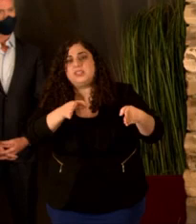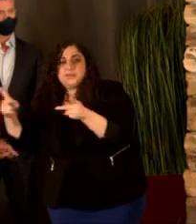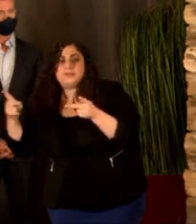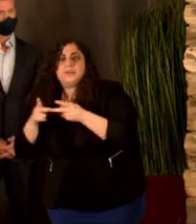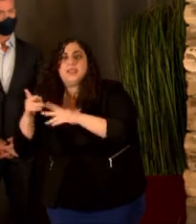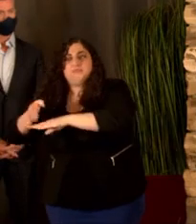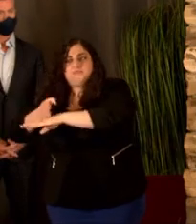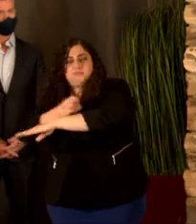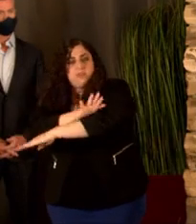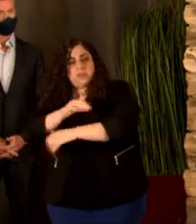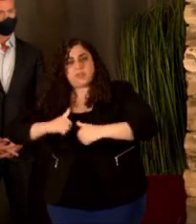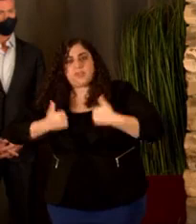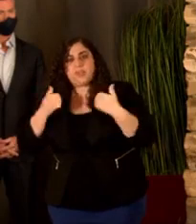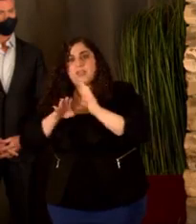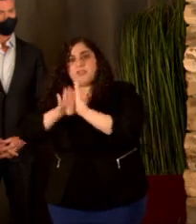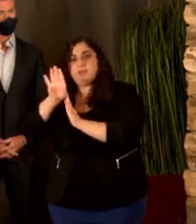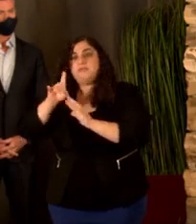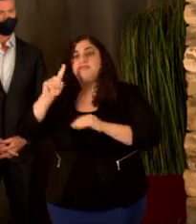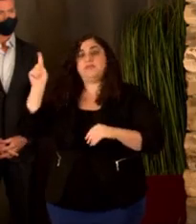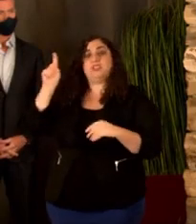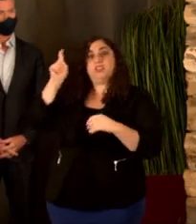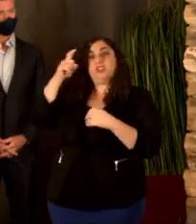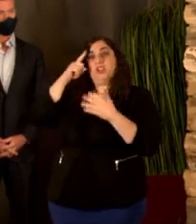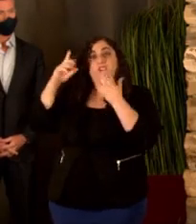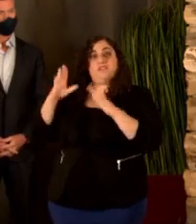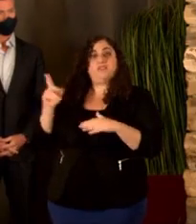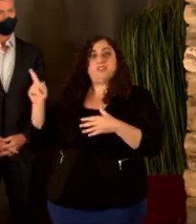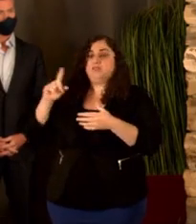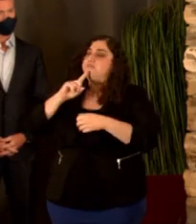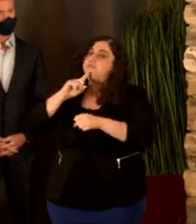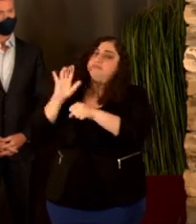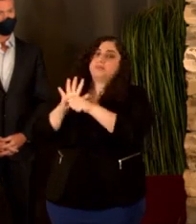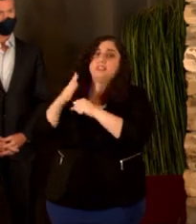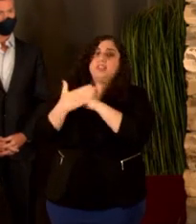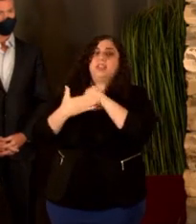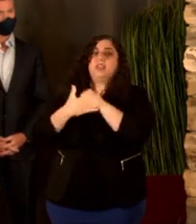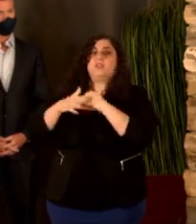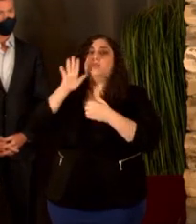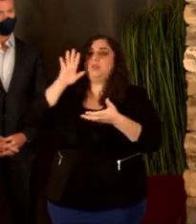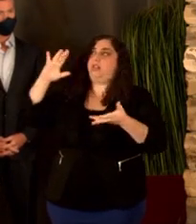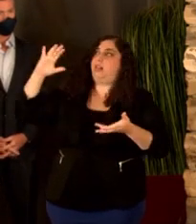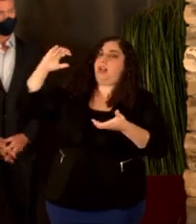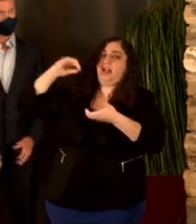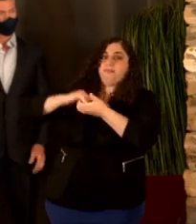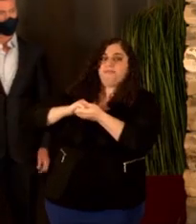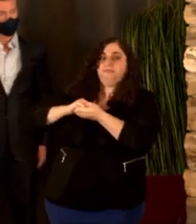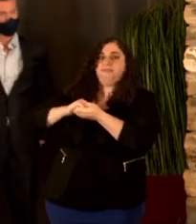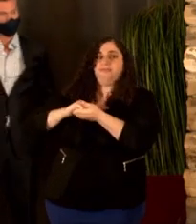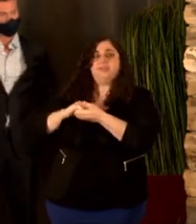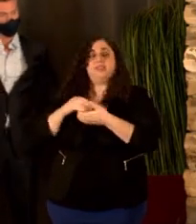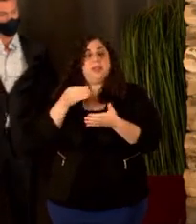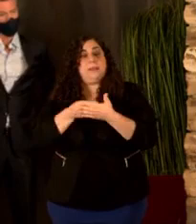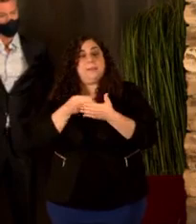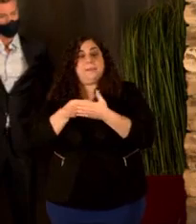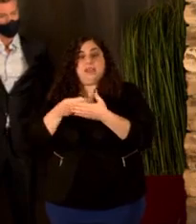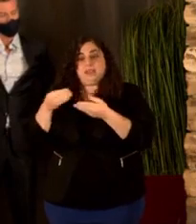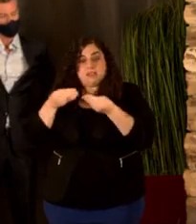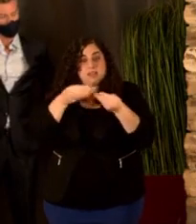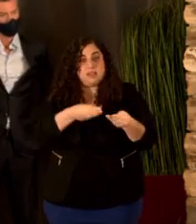governor, and I pledge it as a county governor, we will join as a partner, not just in spending available money, but in putting in our